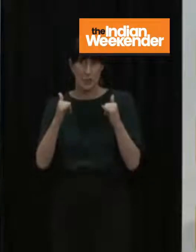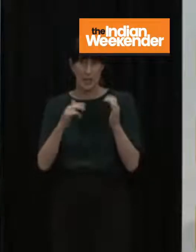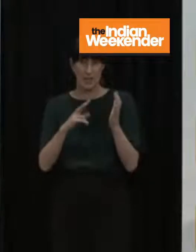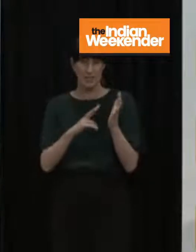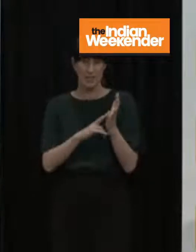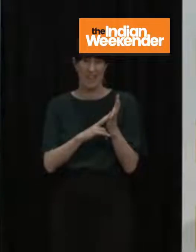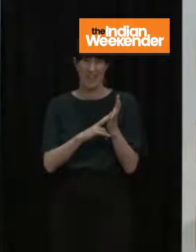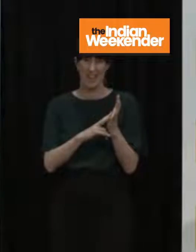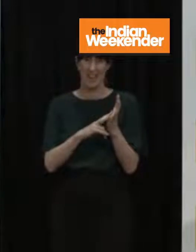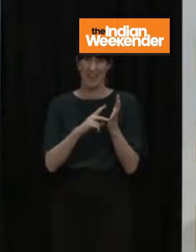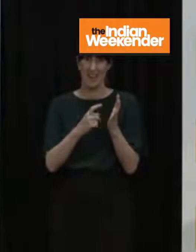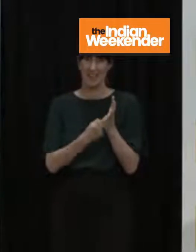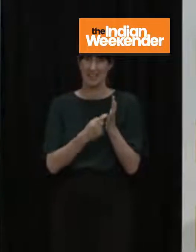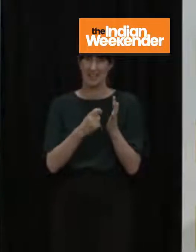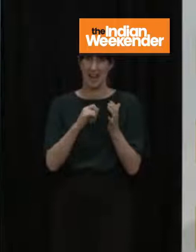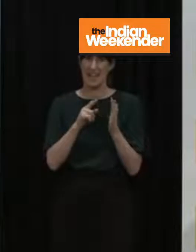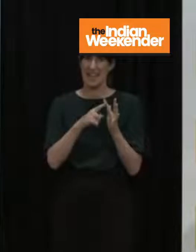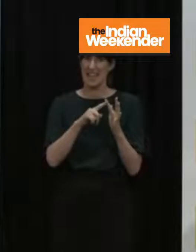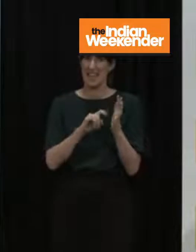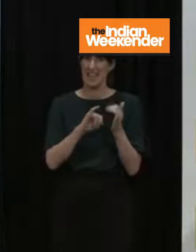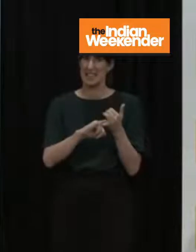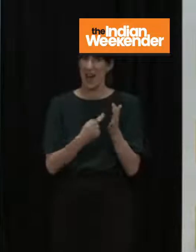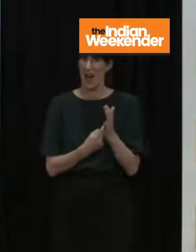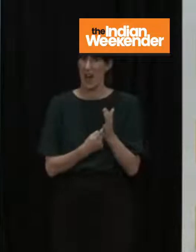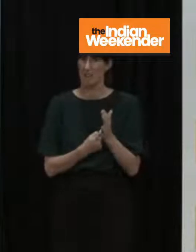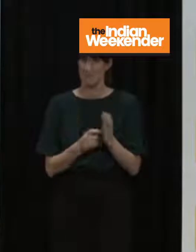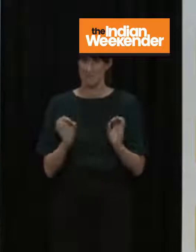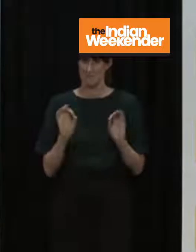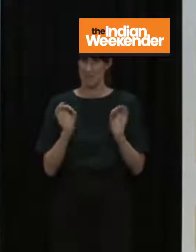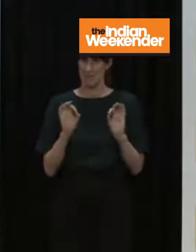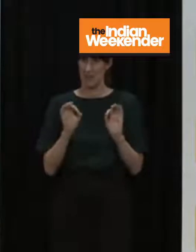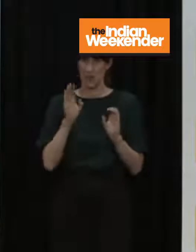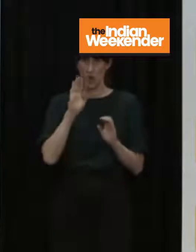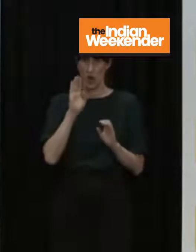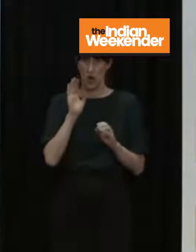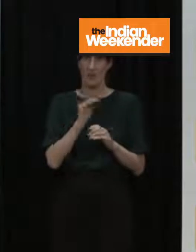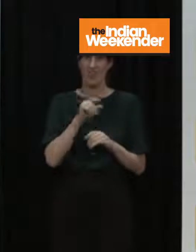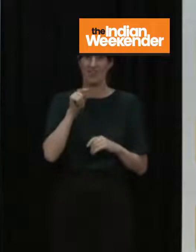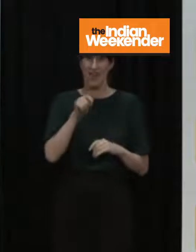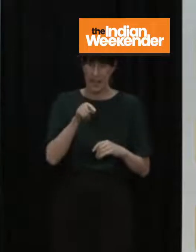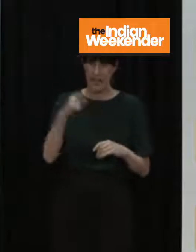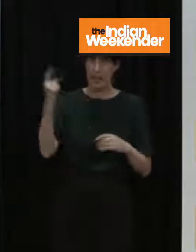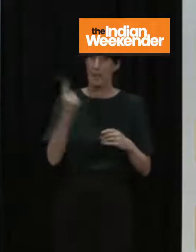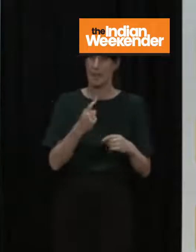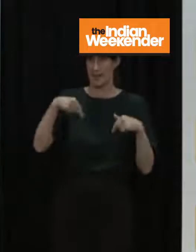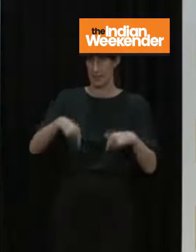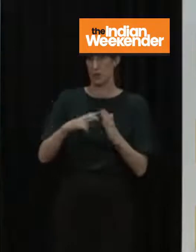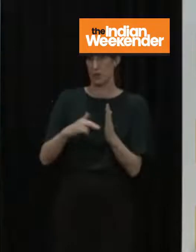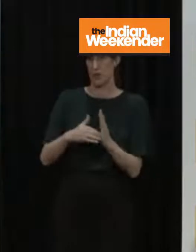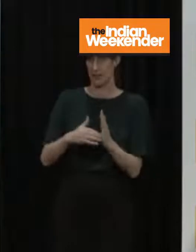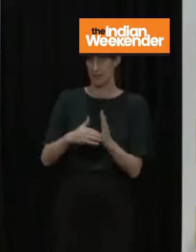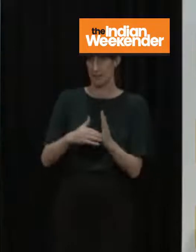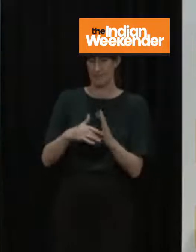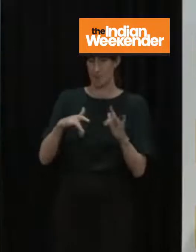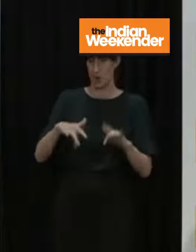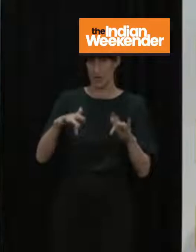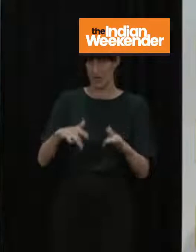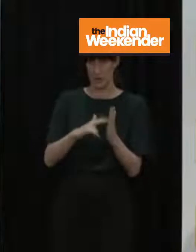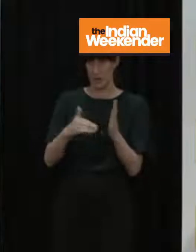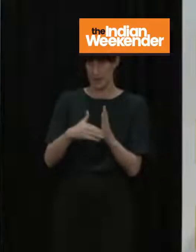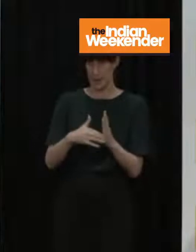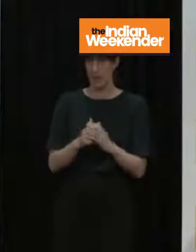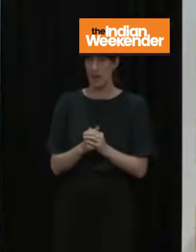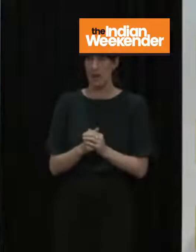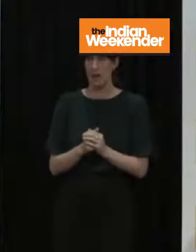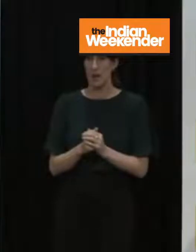nature that has come into New Zealand. The advice we've had at the moment is that it is a good example of why we need to be cautious. There's no need at